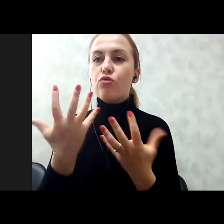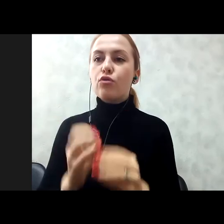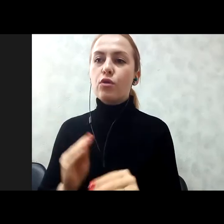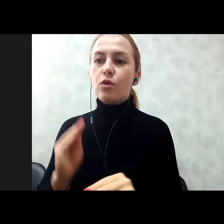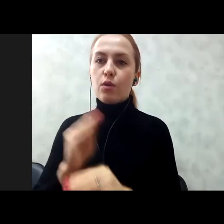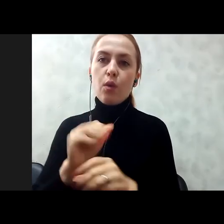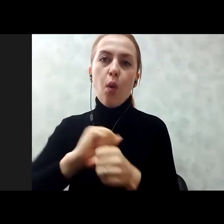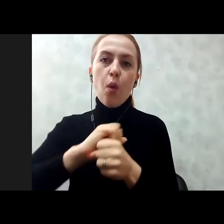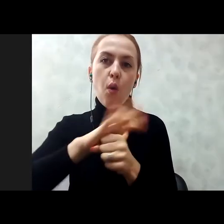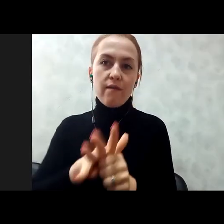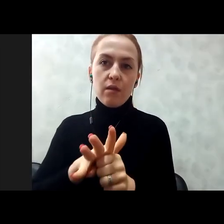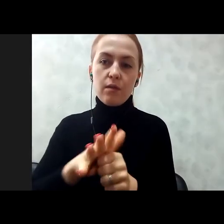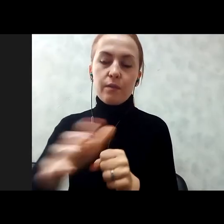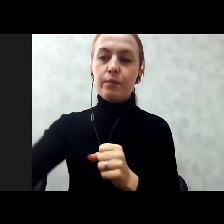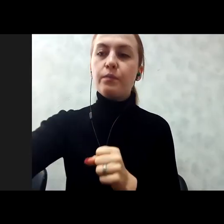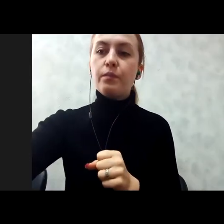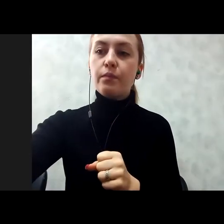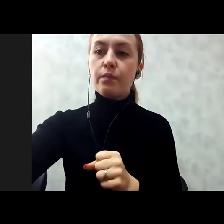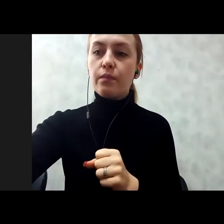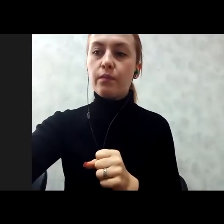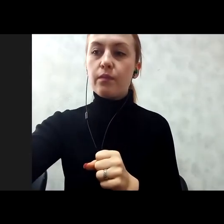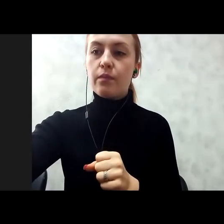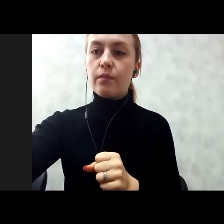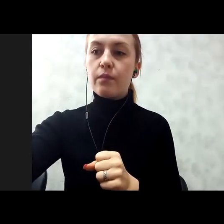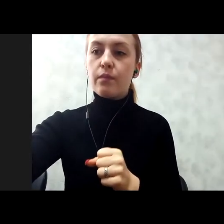all, we had the pandemic.